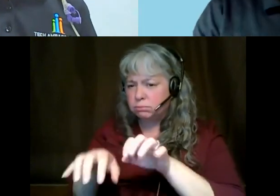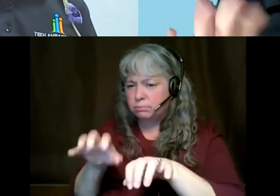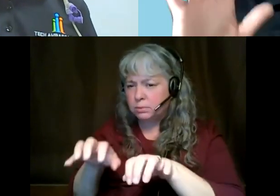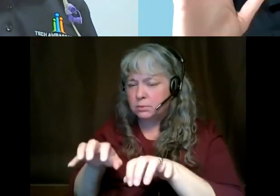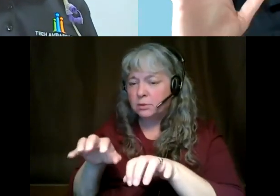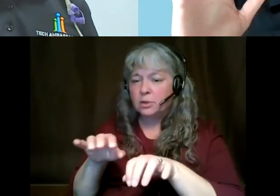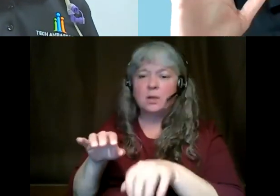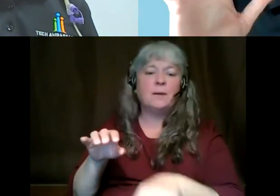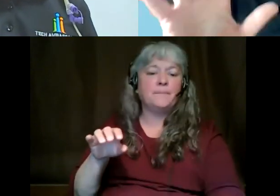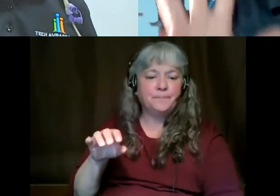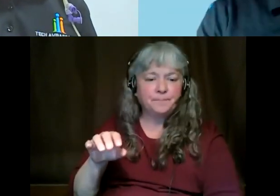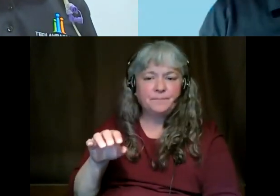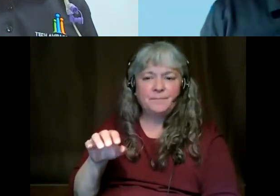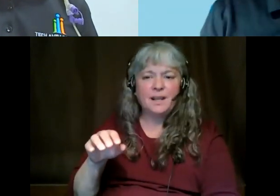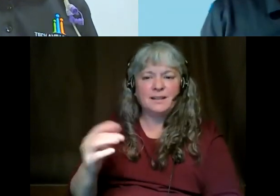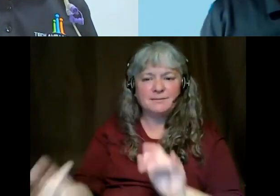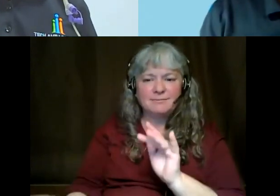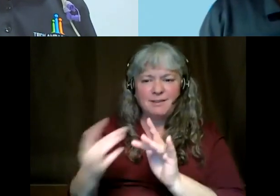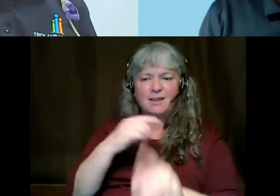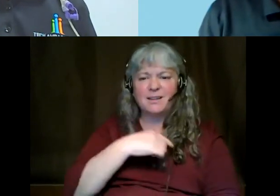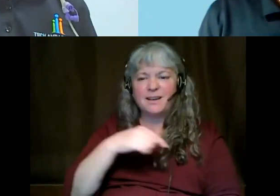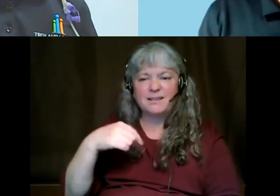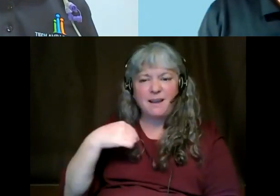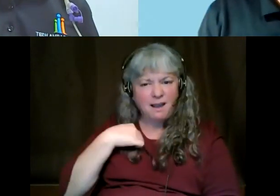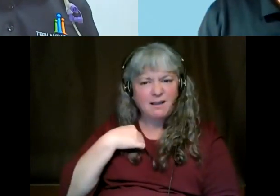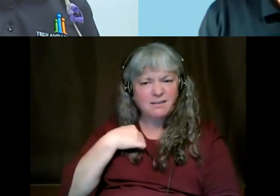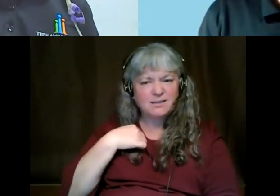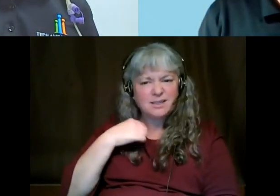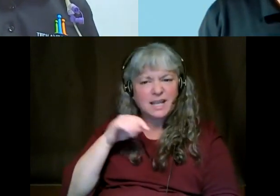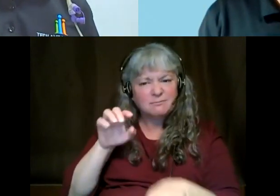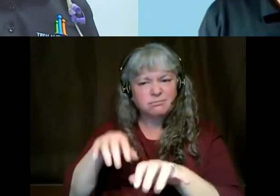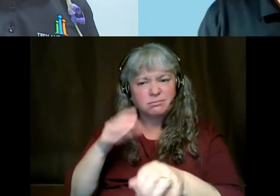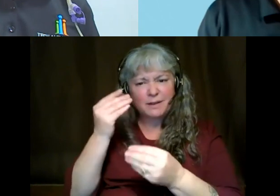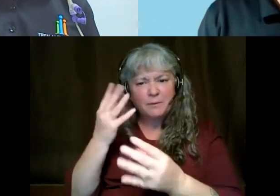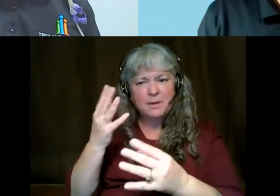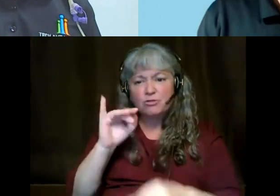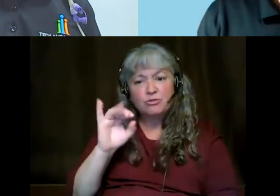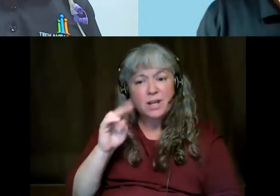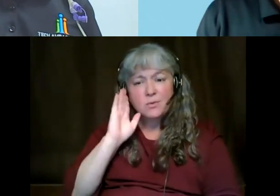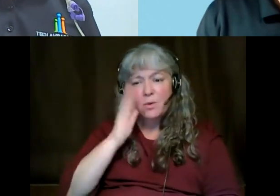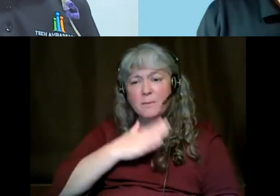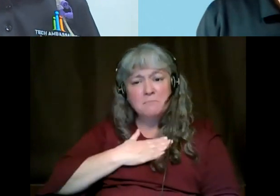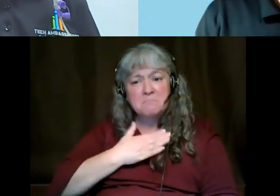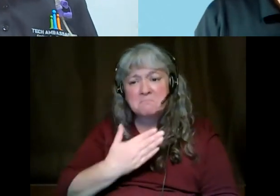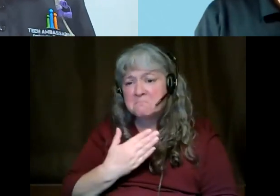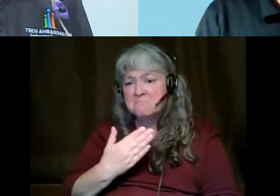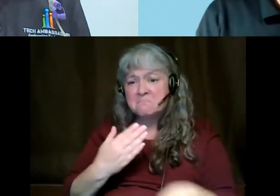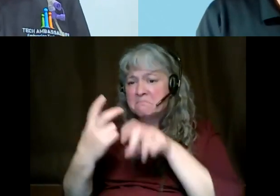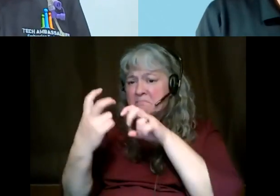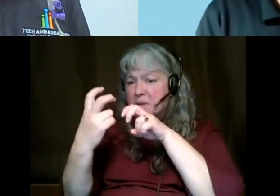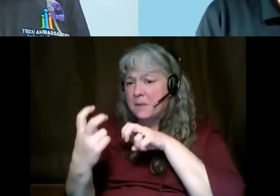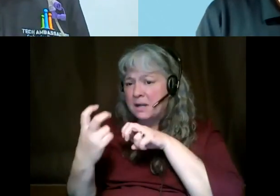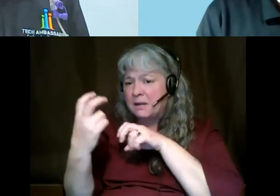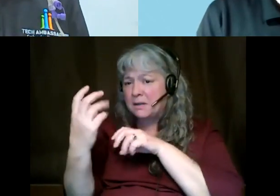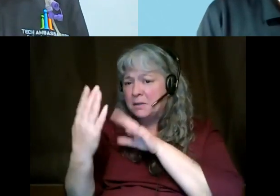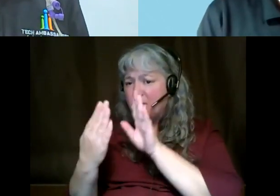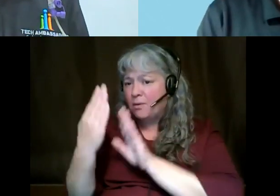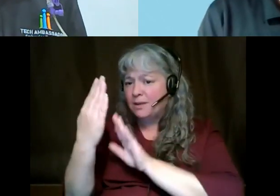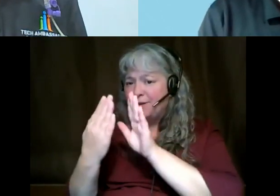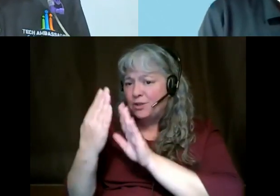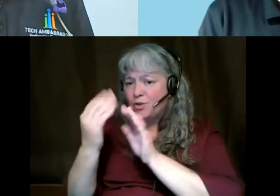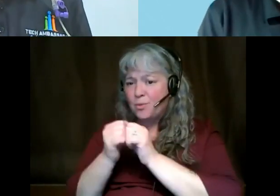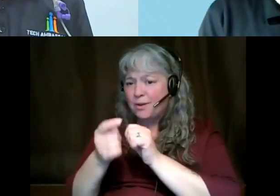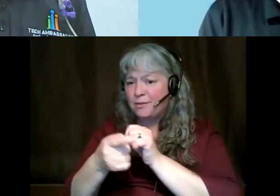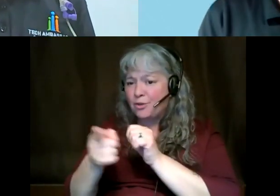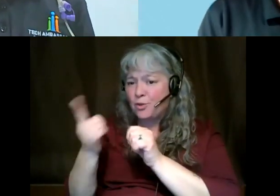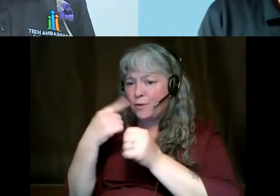ohiotechambassadors.org/request, just type some information in there, and Jen would be happy to meet individually with you to talk